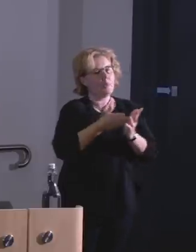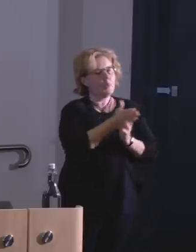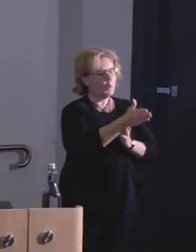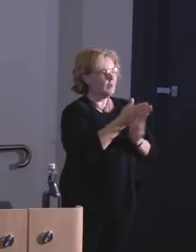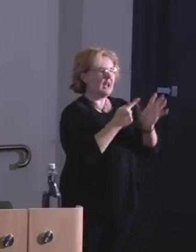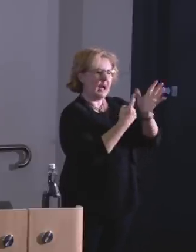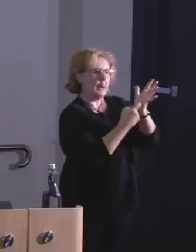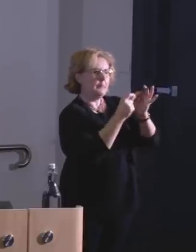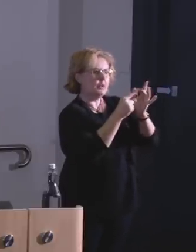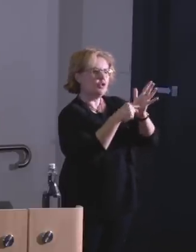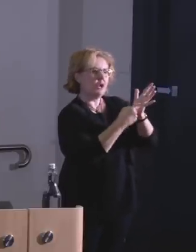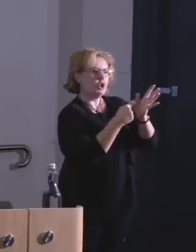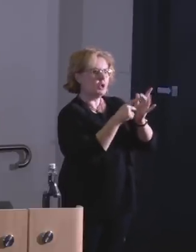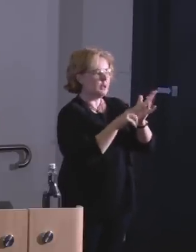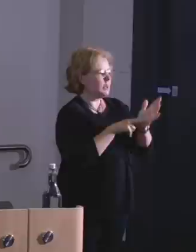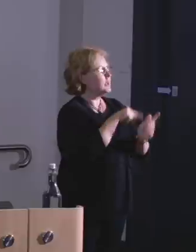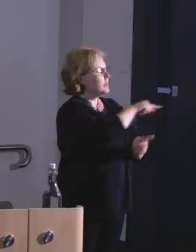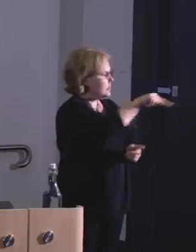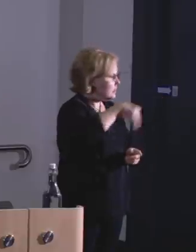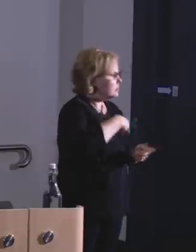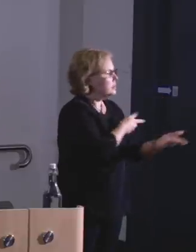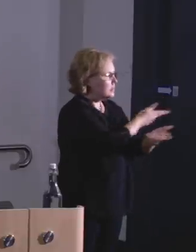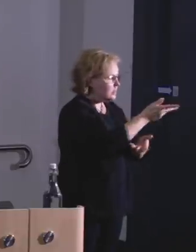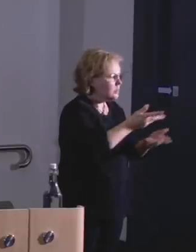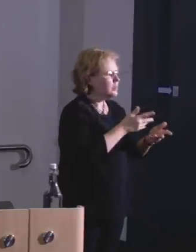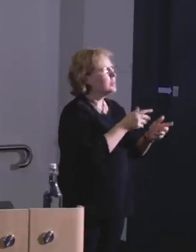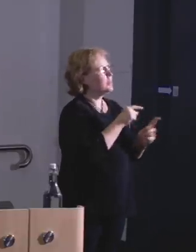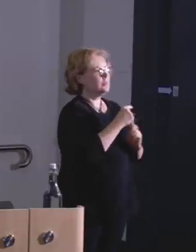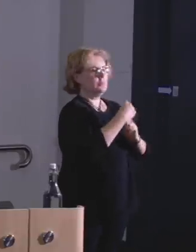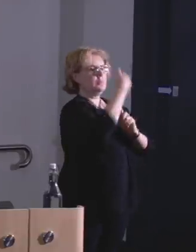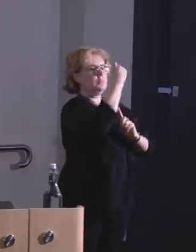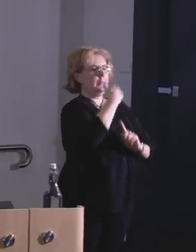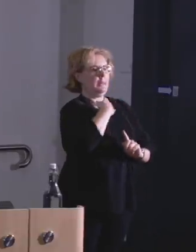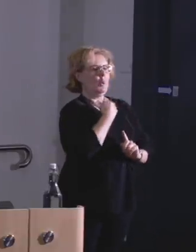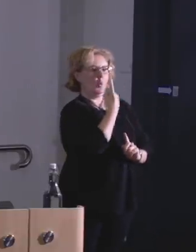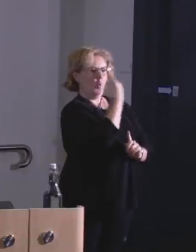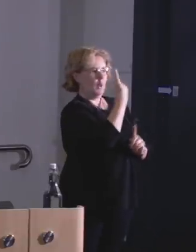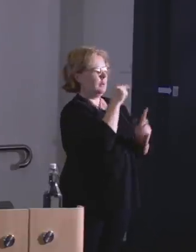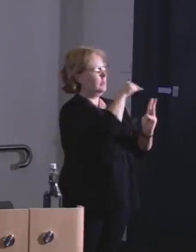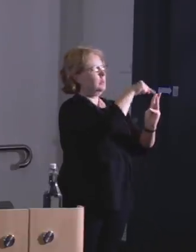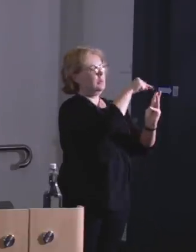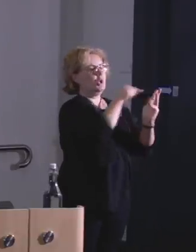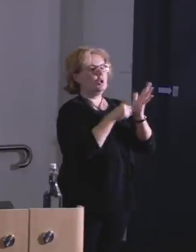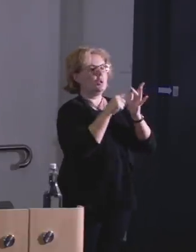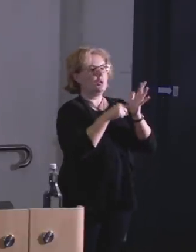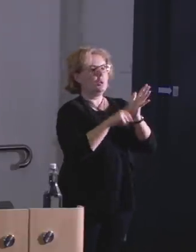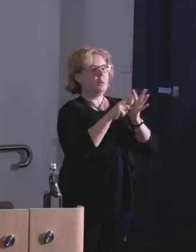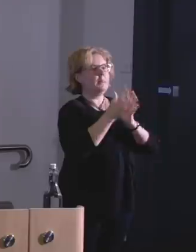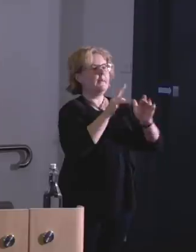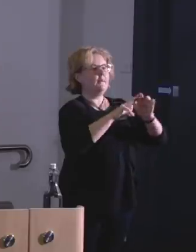appointed, or my claim to one of the titles, the Fiamme title, was successful.